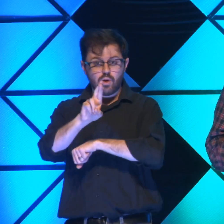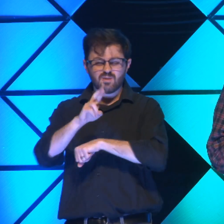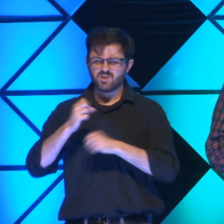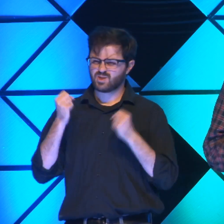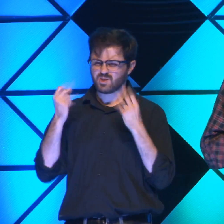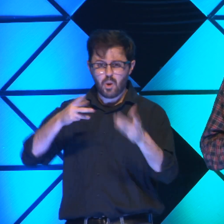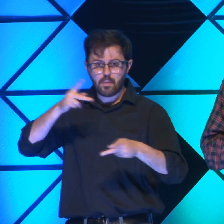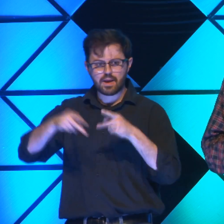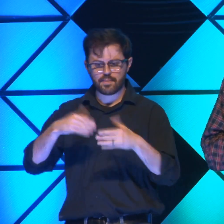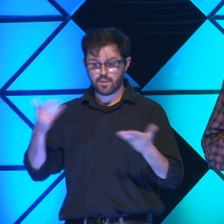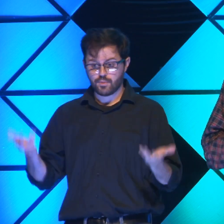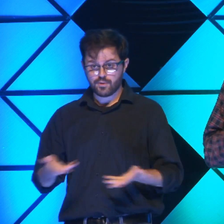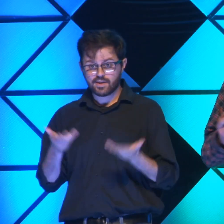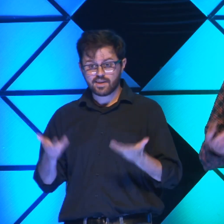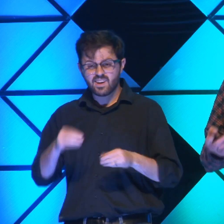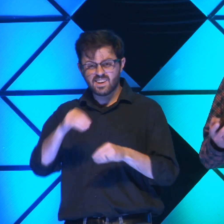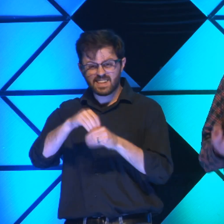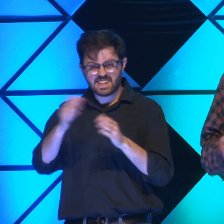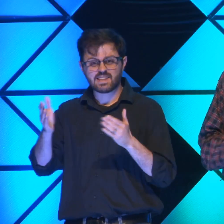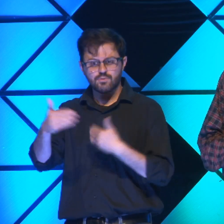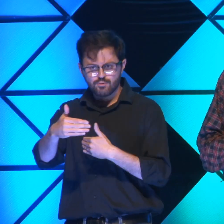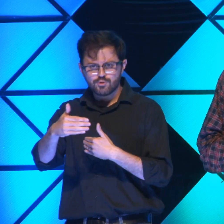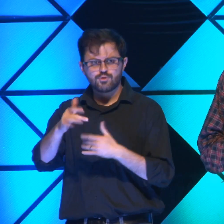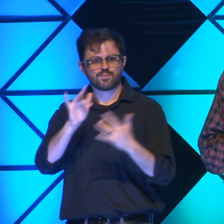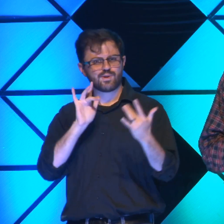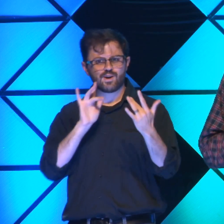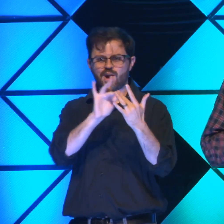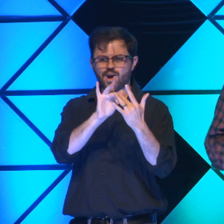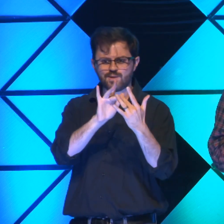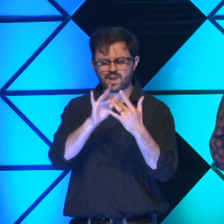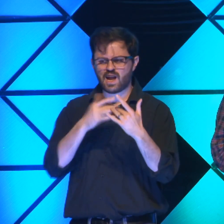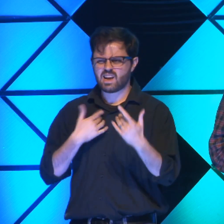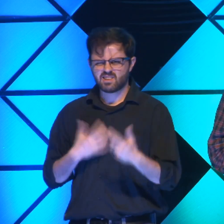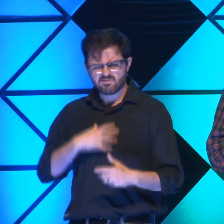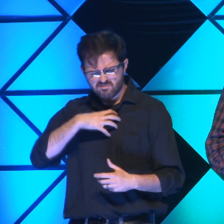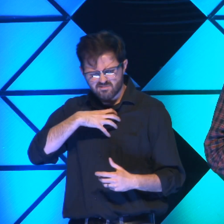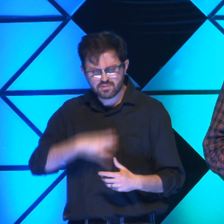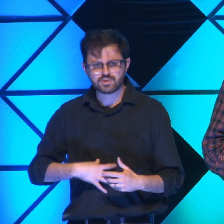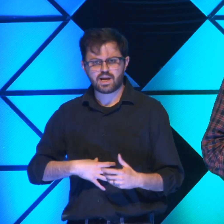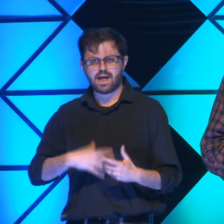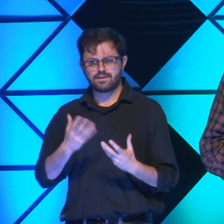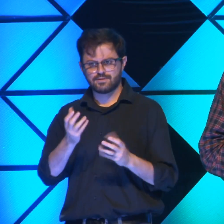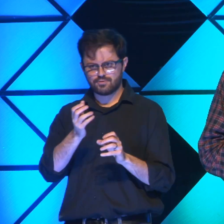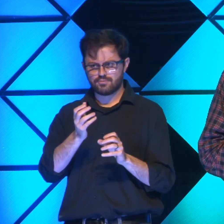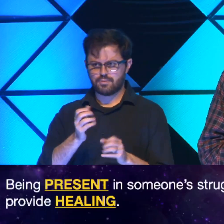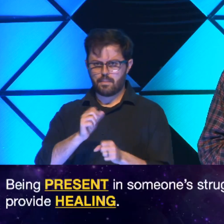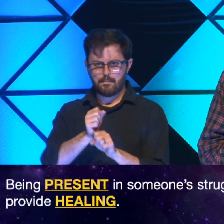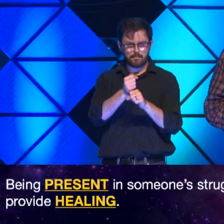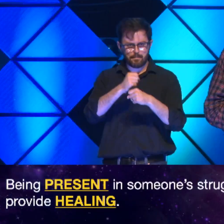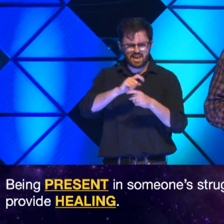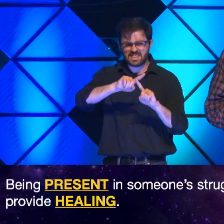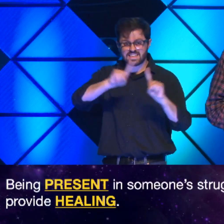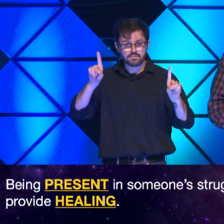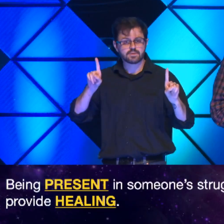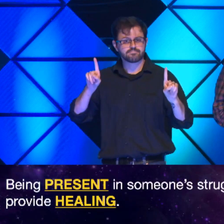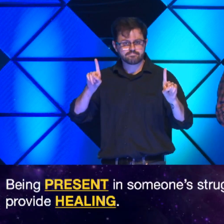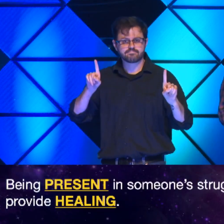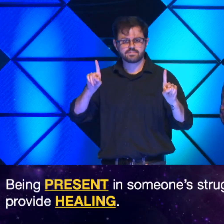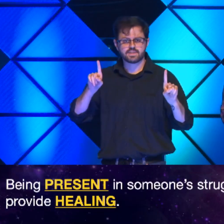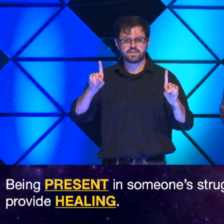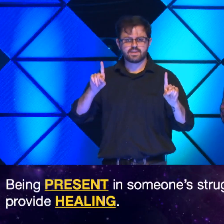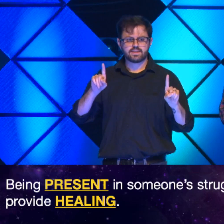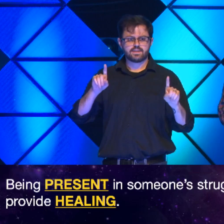this room and online that have a strong desire to make a peacemaking difference. See,